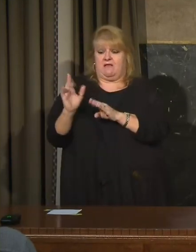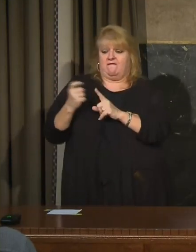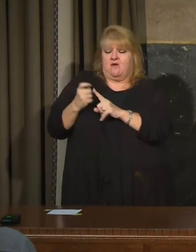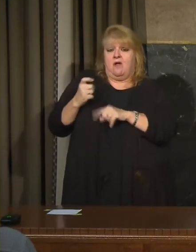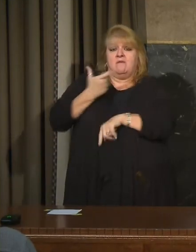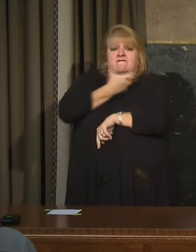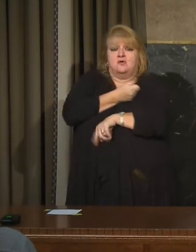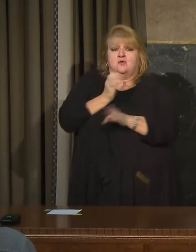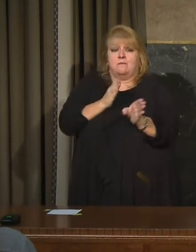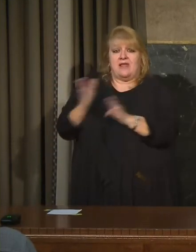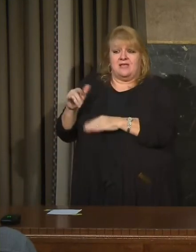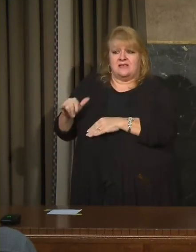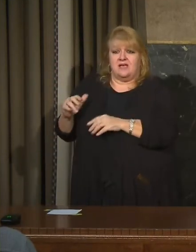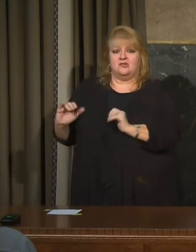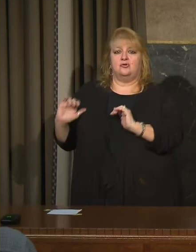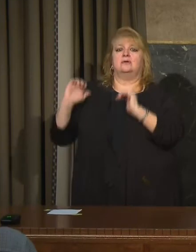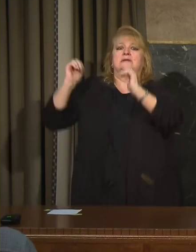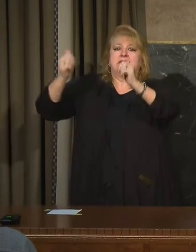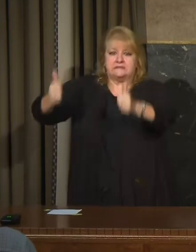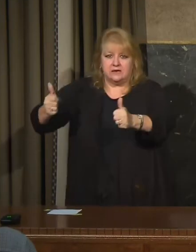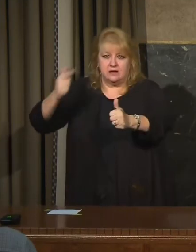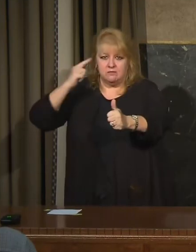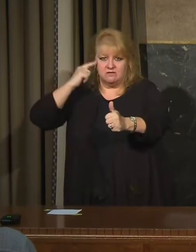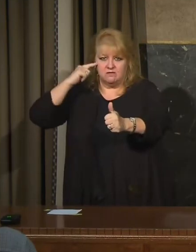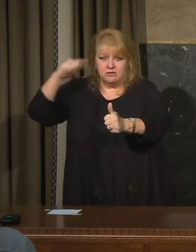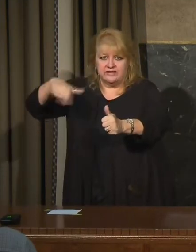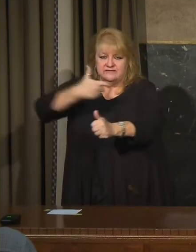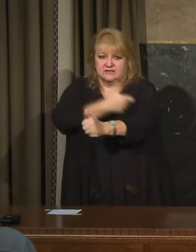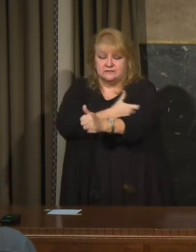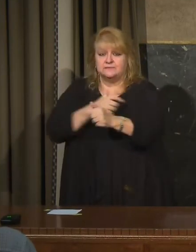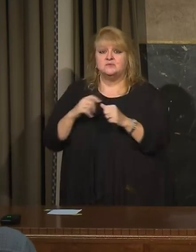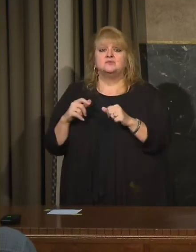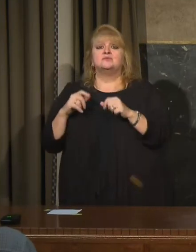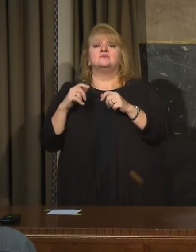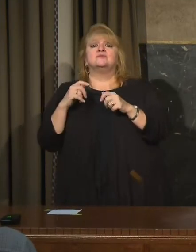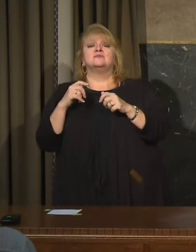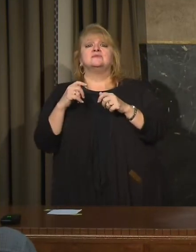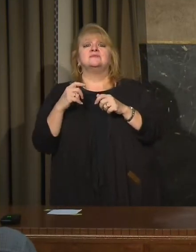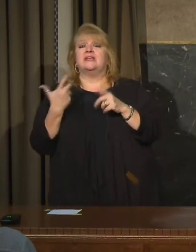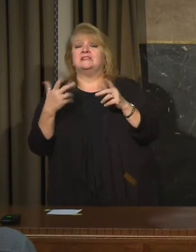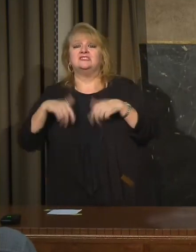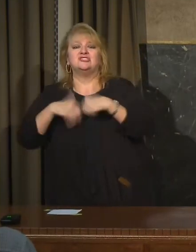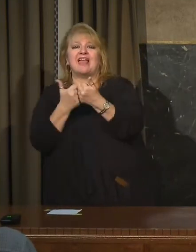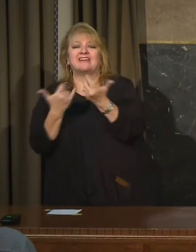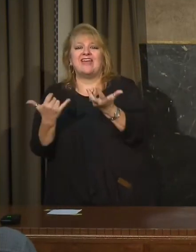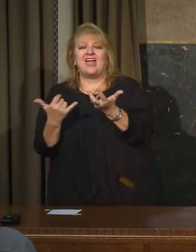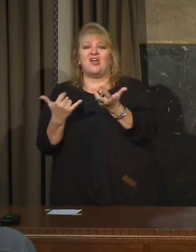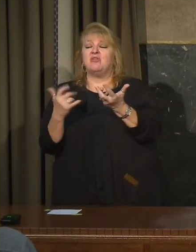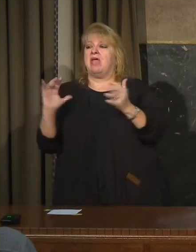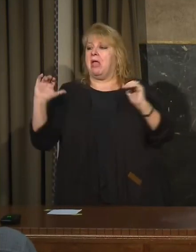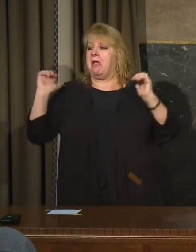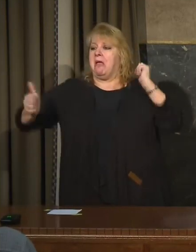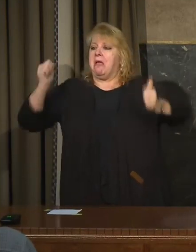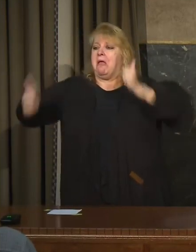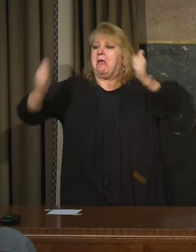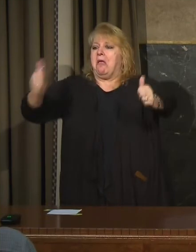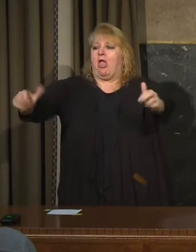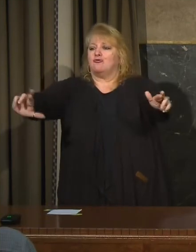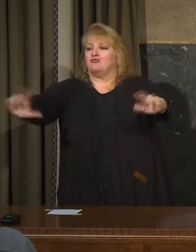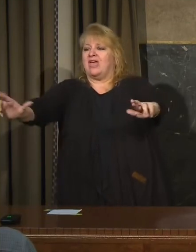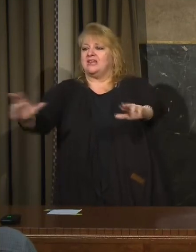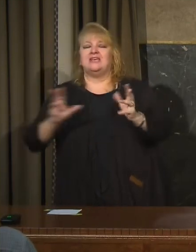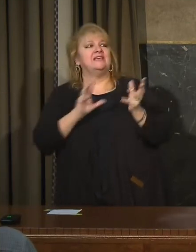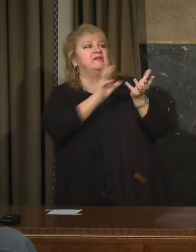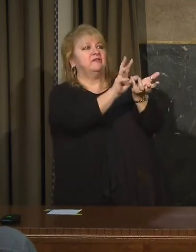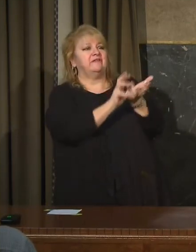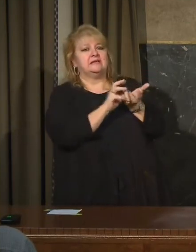involve the National Guard and they're good plans. The challenge is we just don't have enough vaccine to do it with. And while supply is so